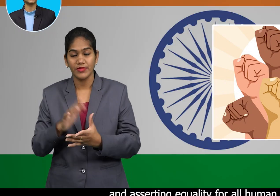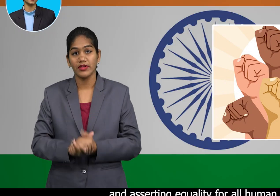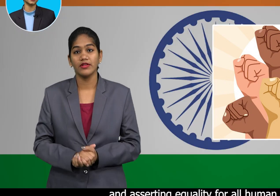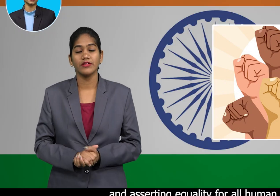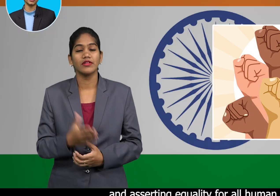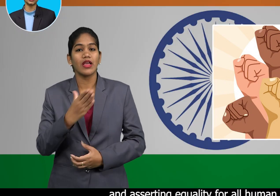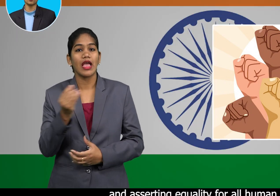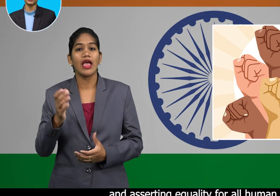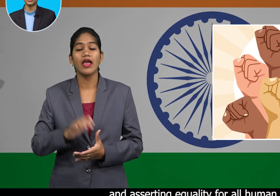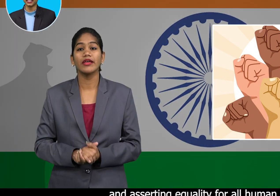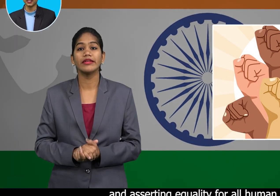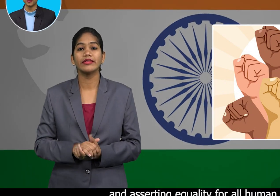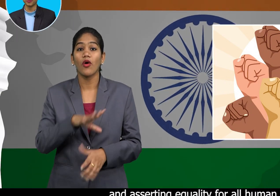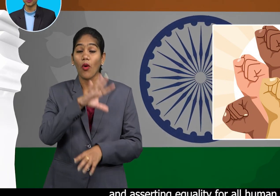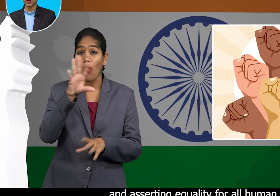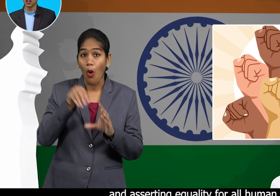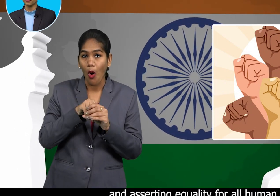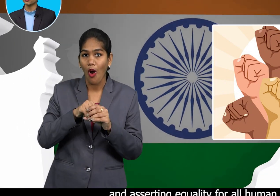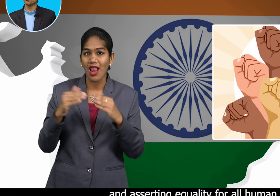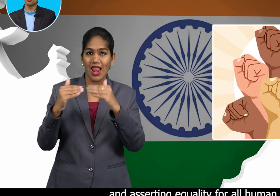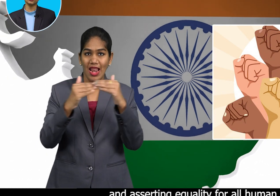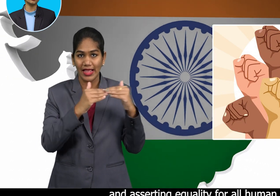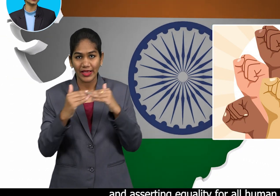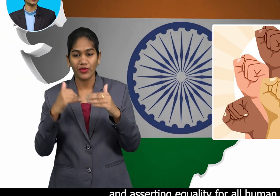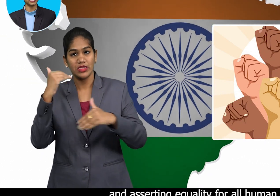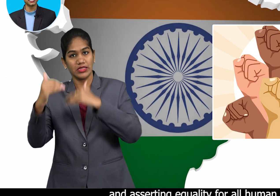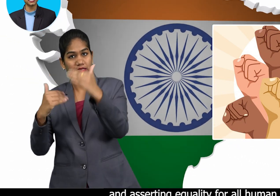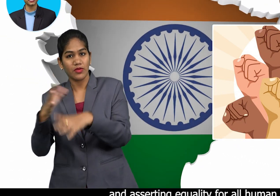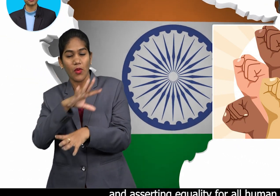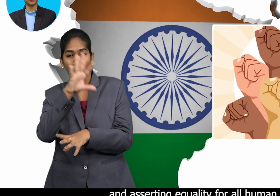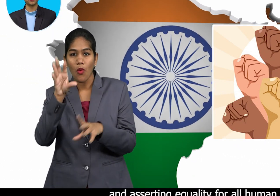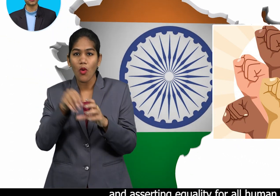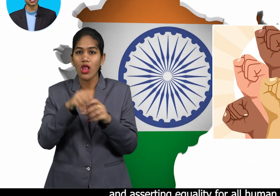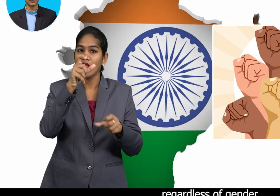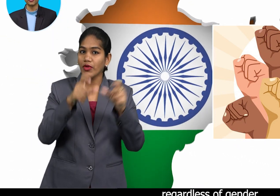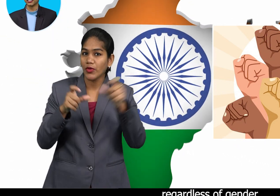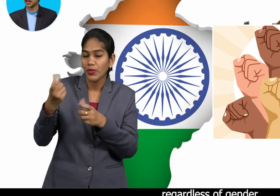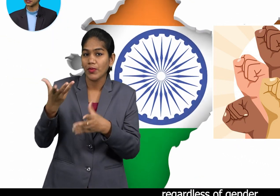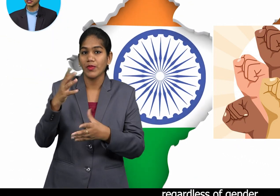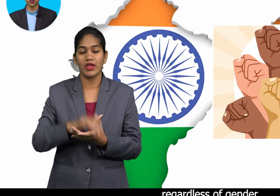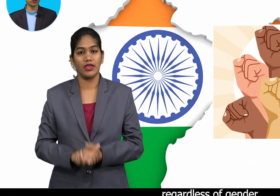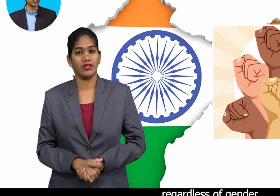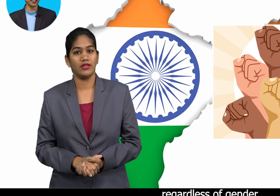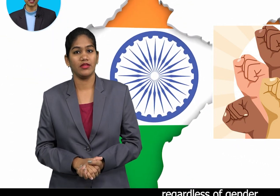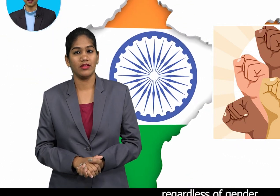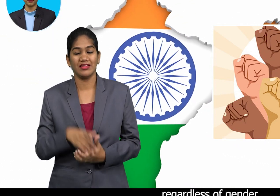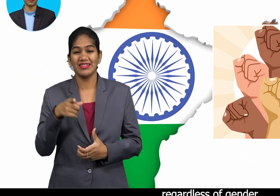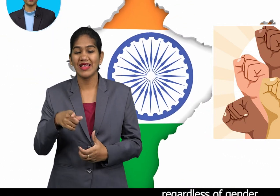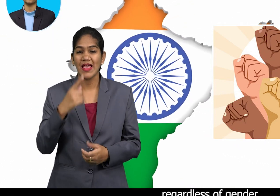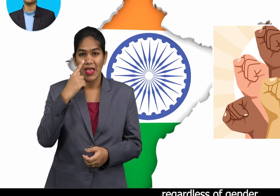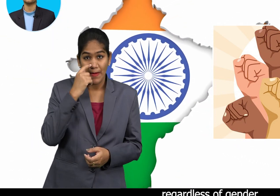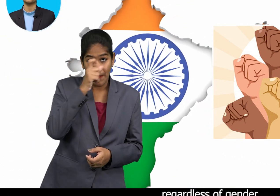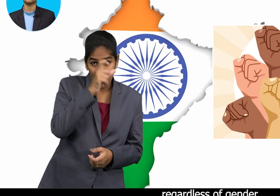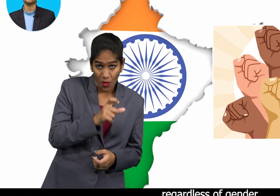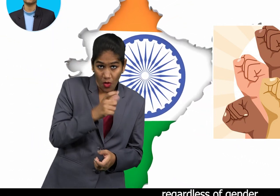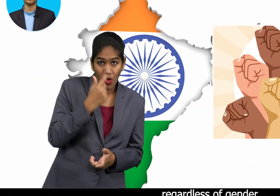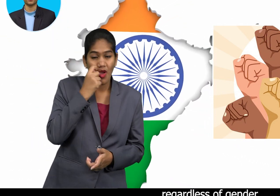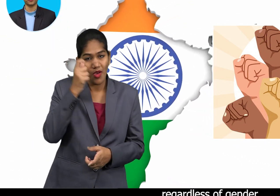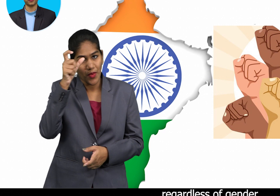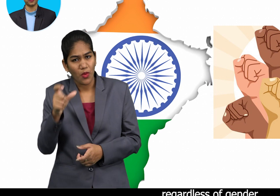and asserting equality for all human beings, regardless of gender.